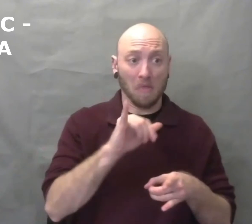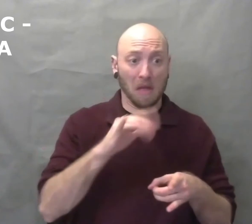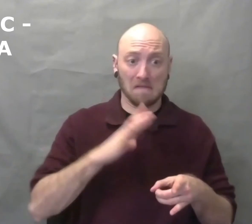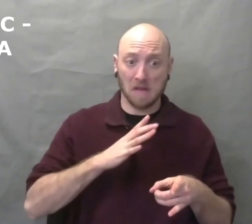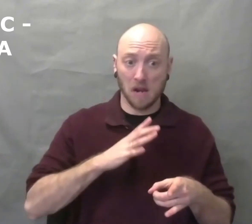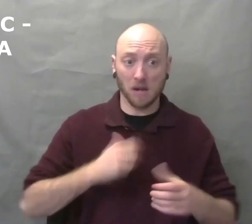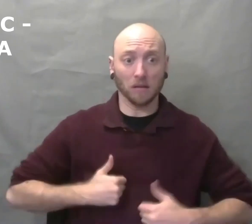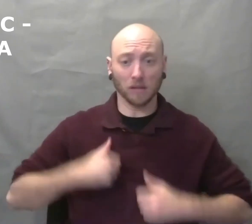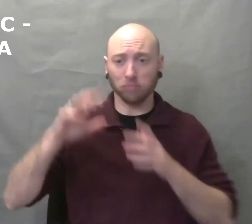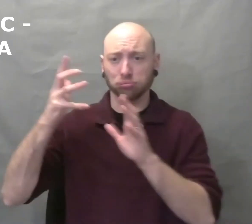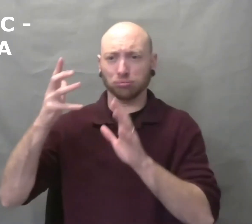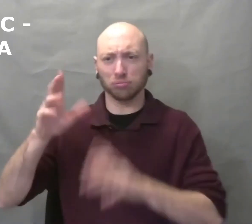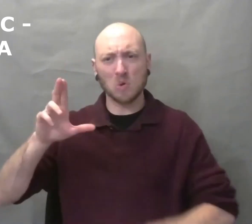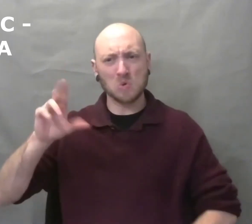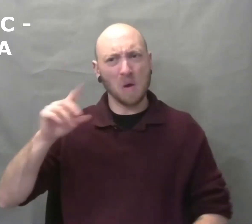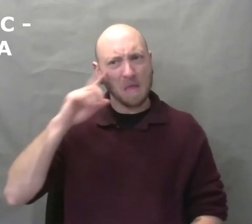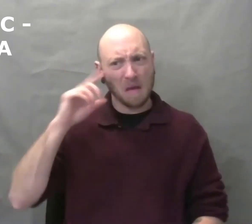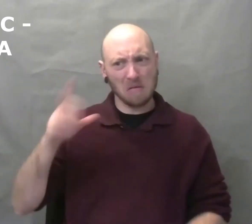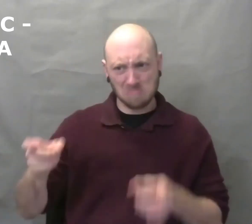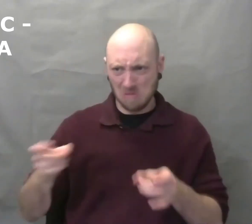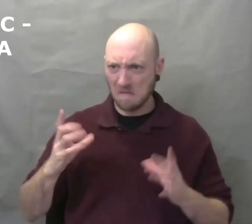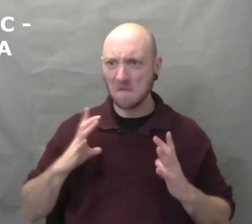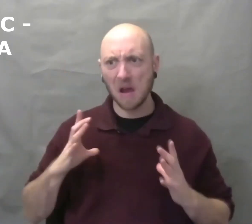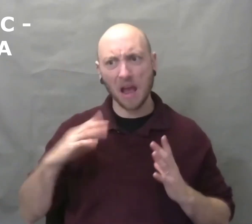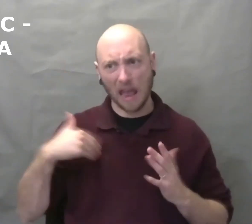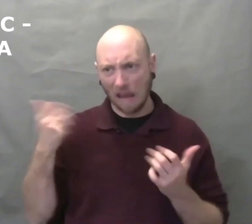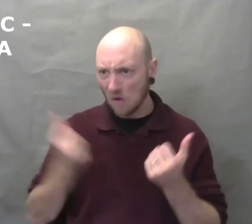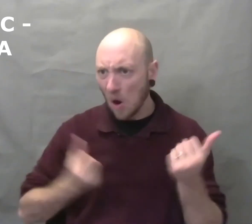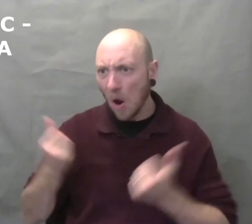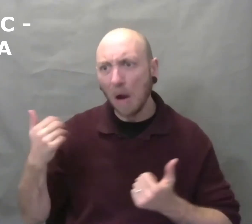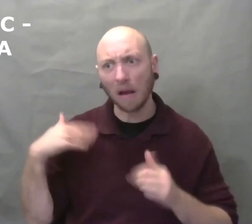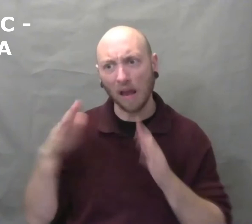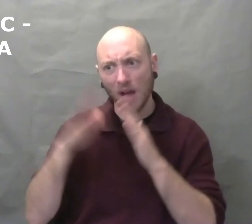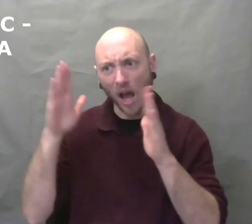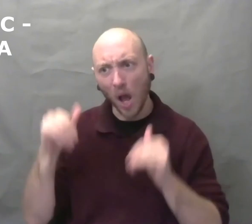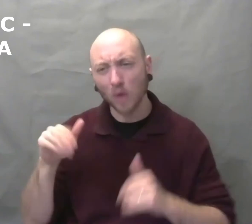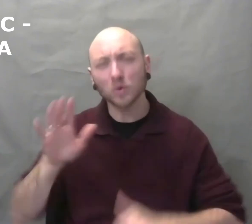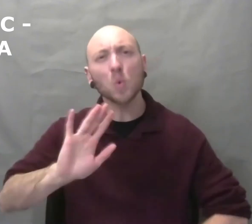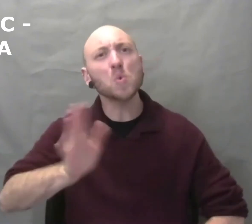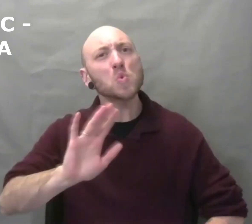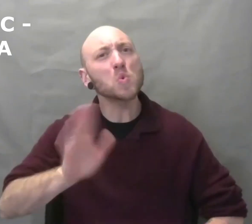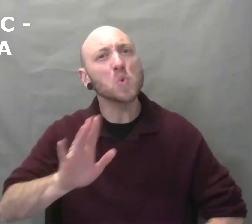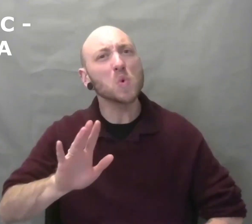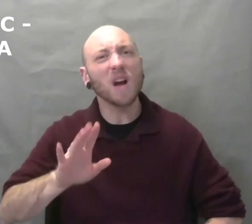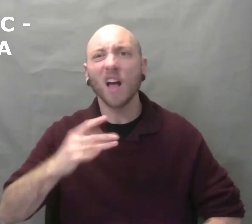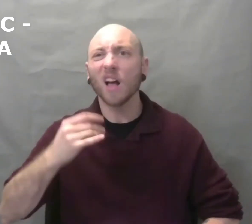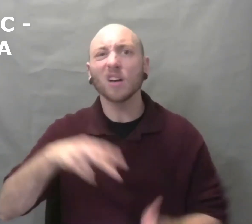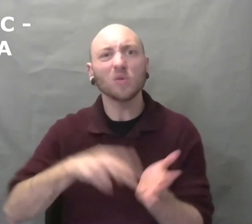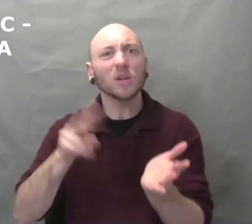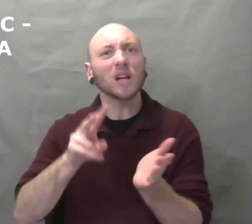car. Even in the hospital, I didn't see the unmanageable. Yeah, it was just a fluke, you know, it's a medical accident that I had 2 brain aneurysms and